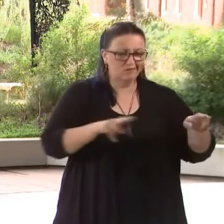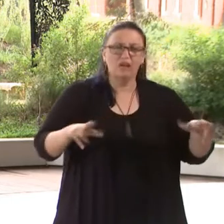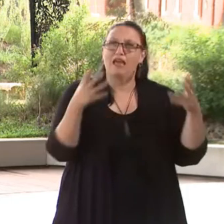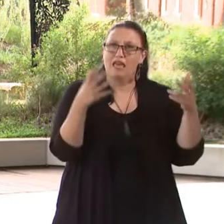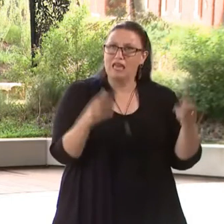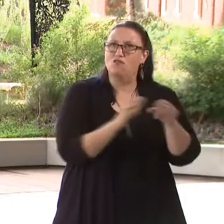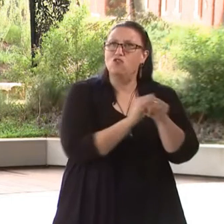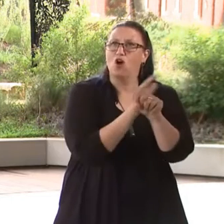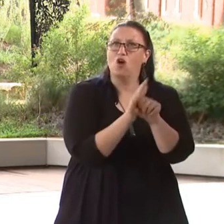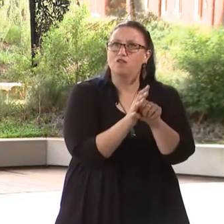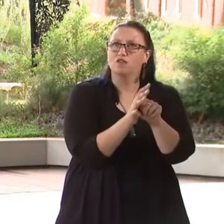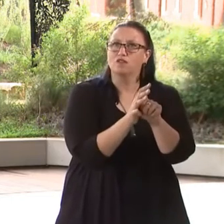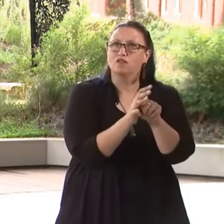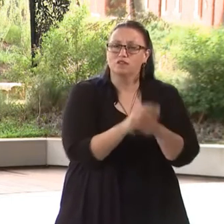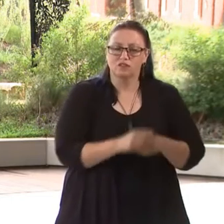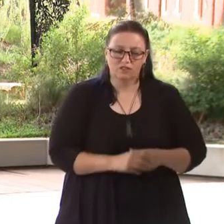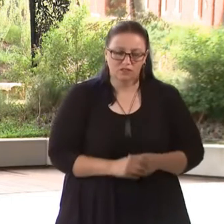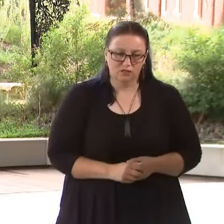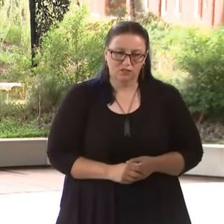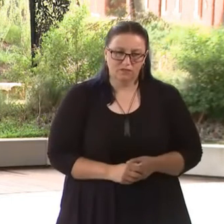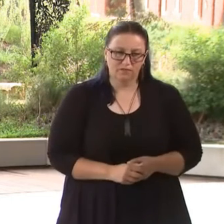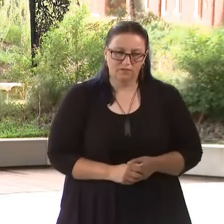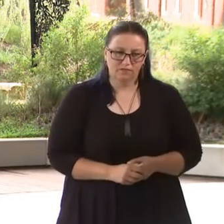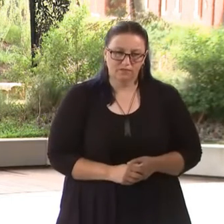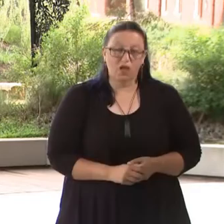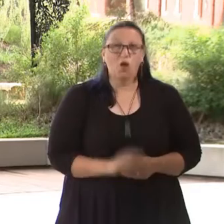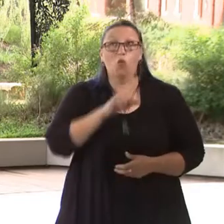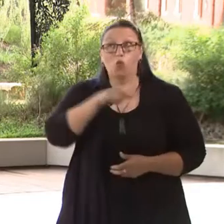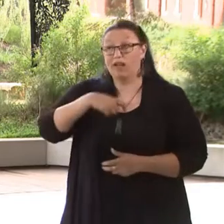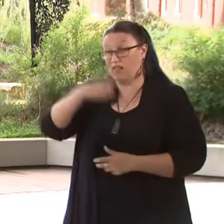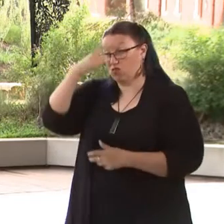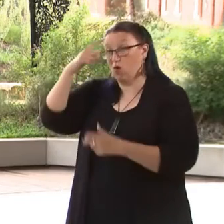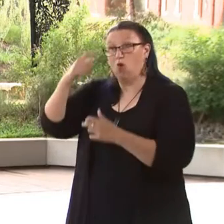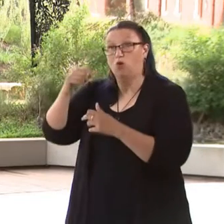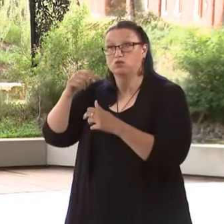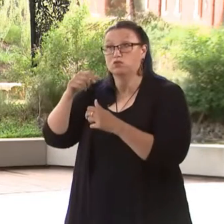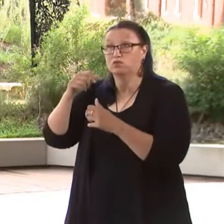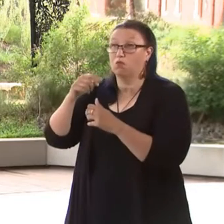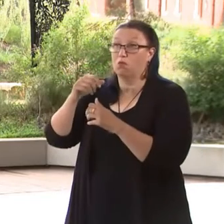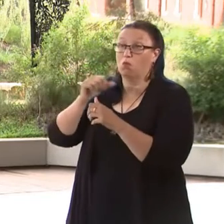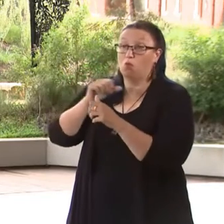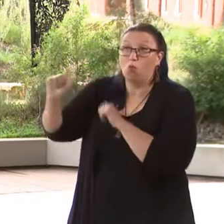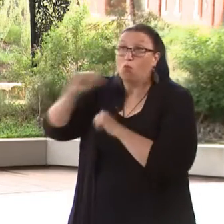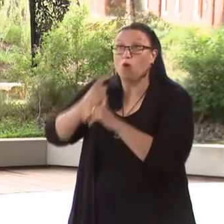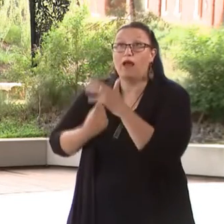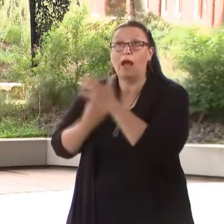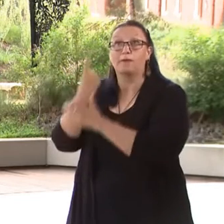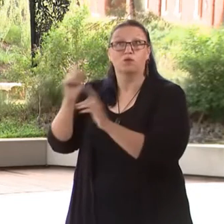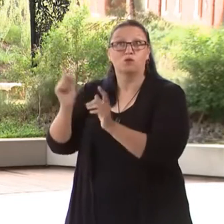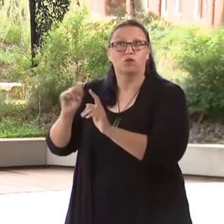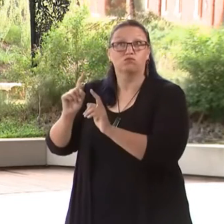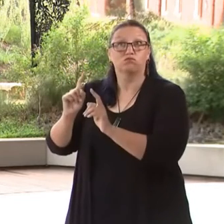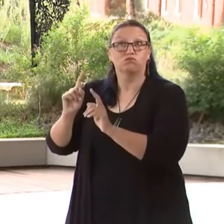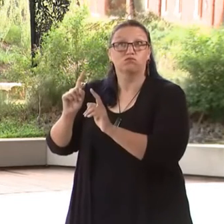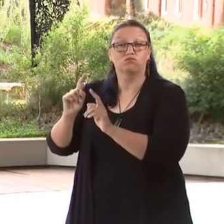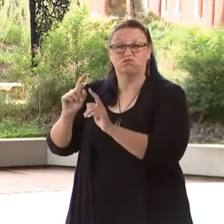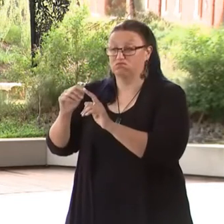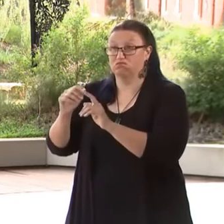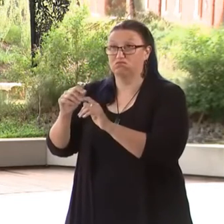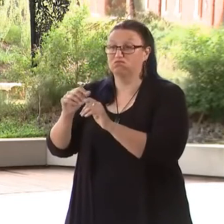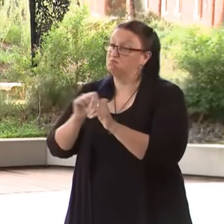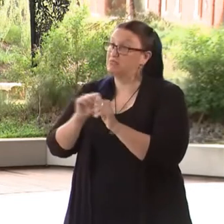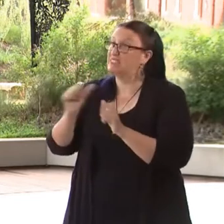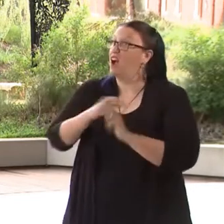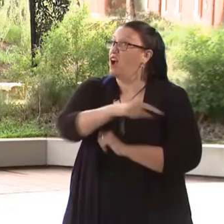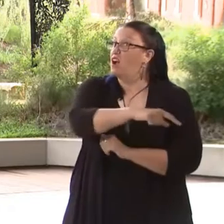care units. That is once again tracking better than our best case scenario from the modelling that we released 2 weeks